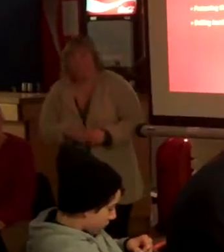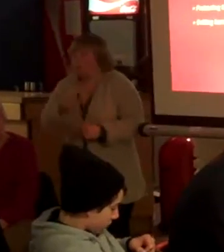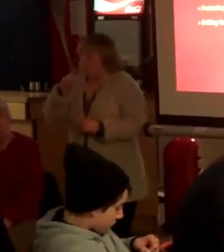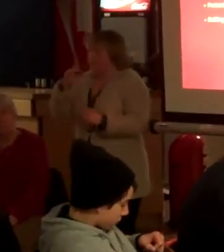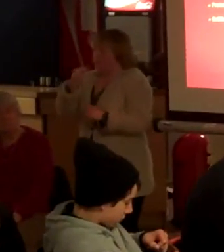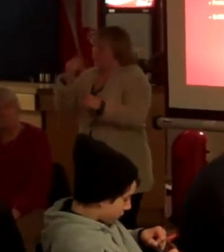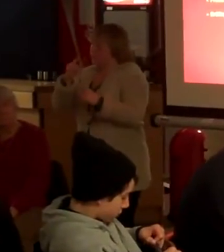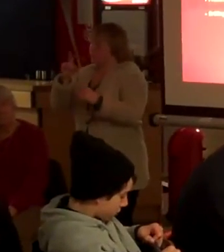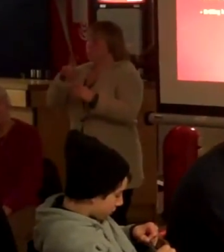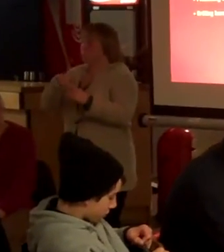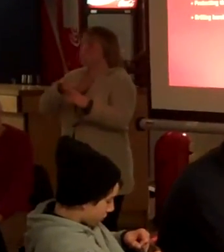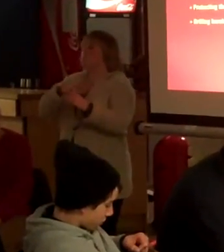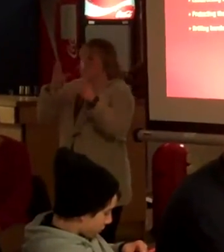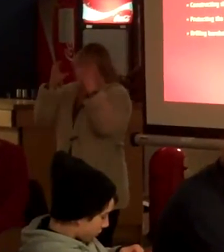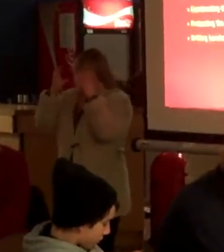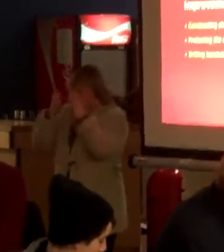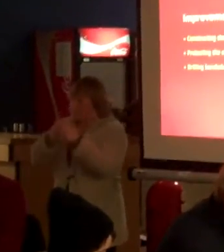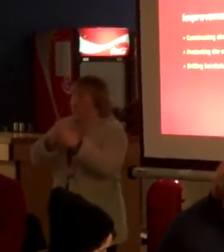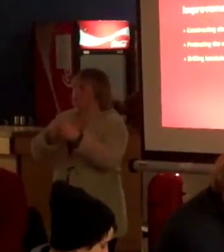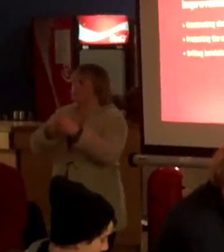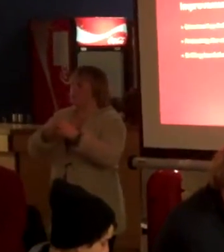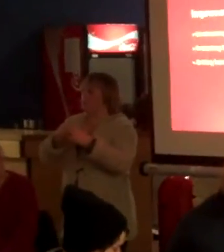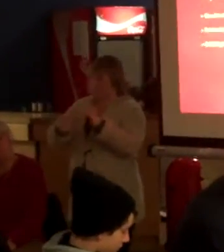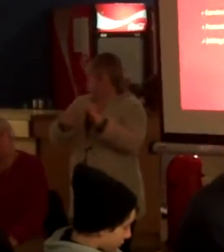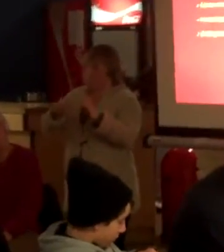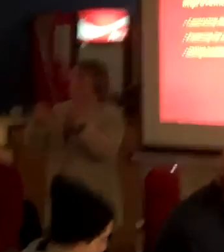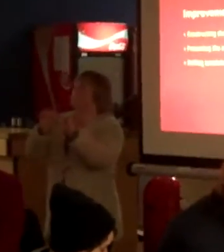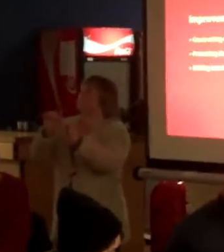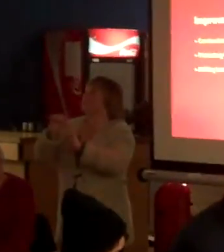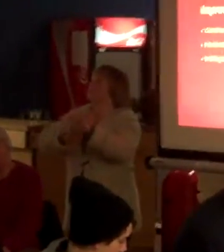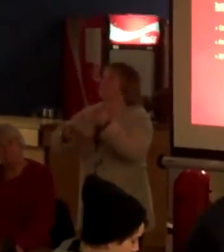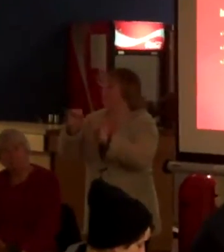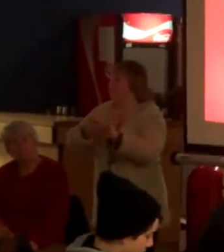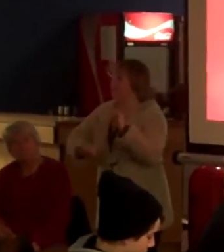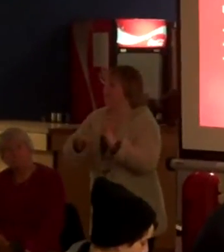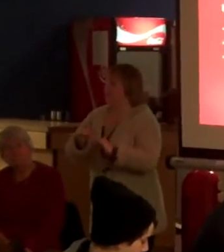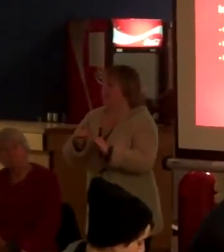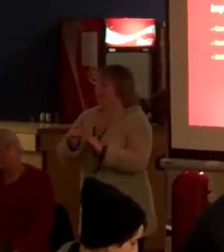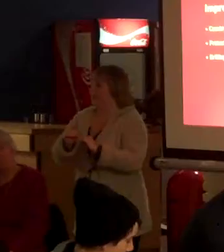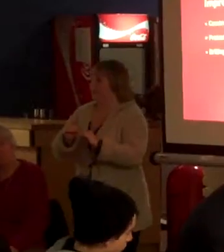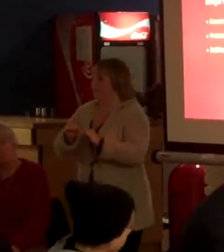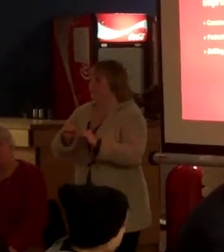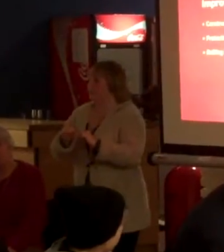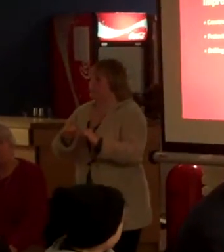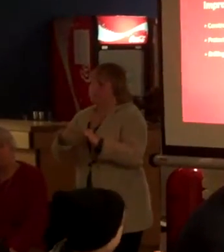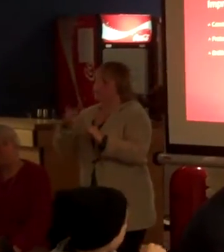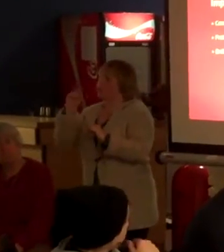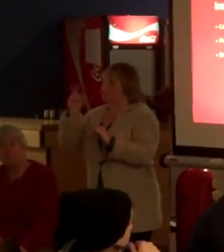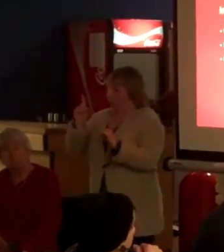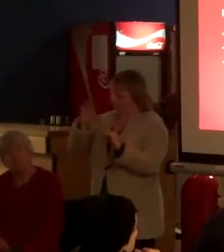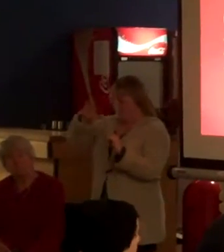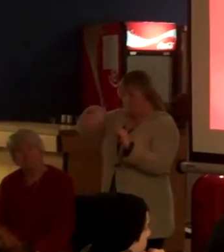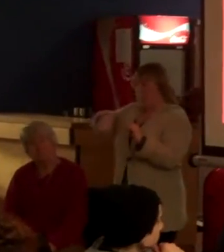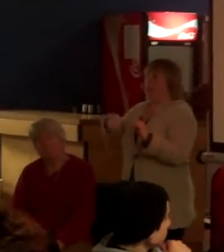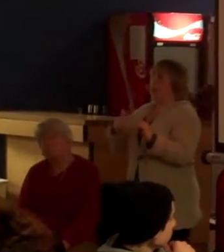concentrate on protecting those existing wells. How can we protect them from being endangered by,